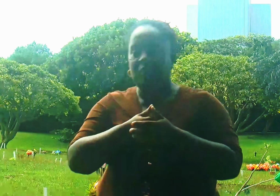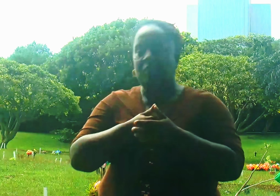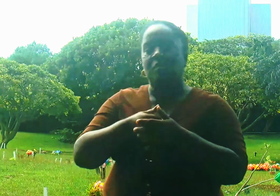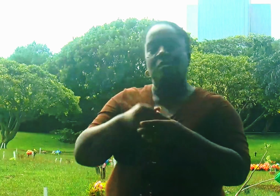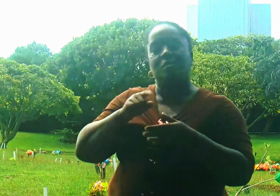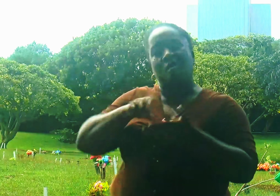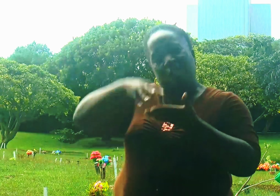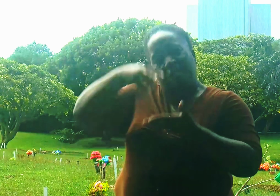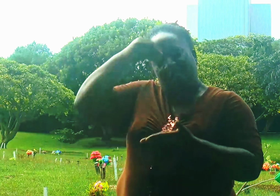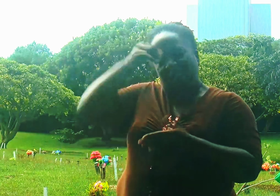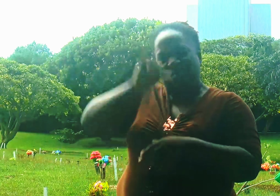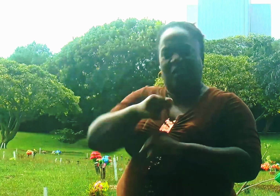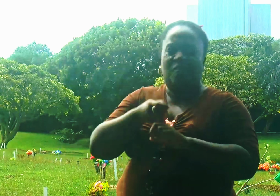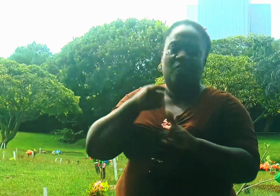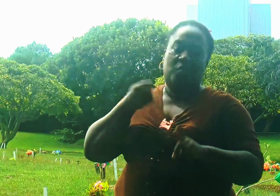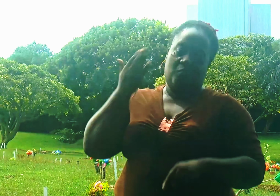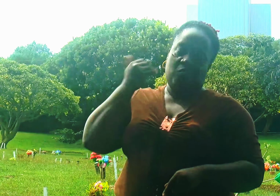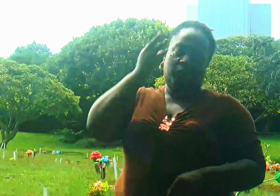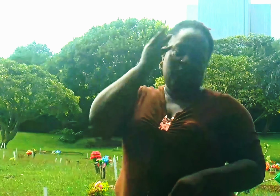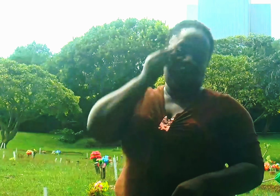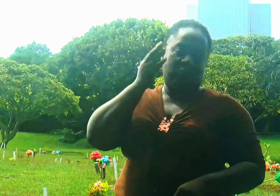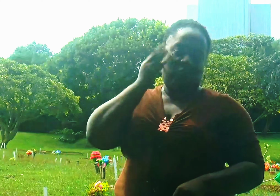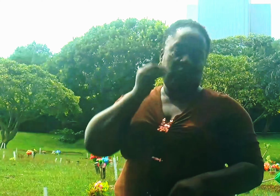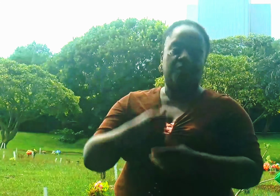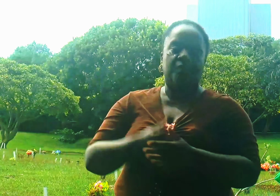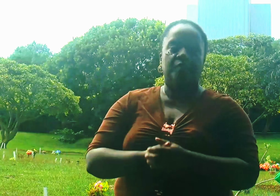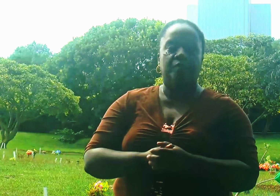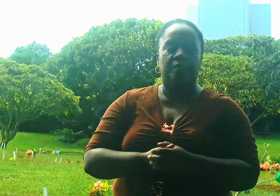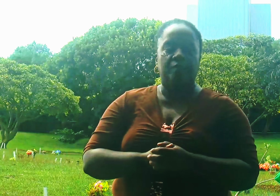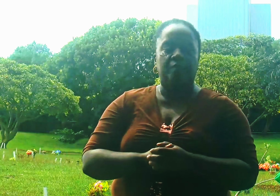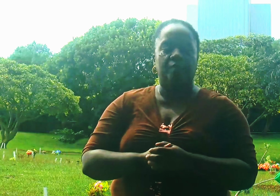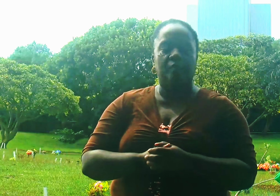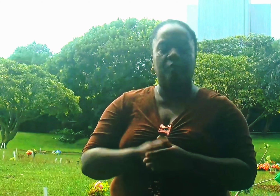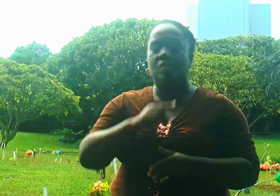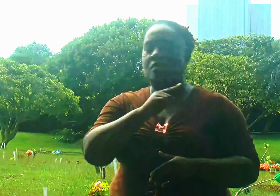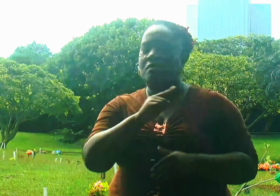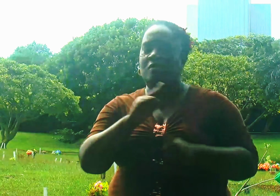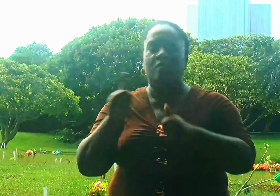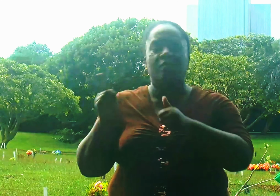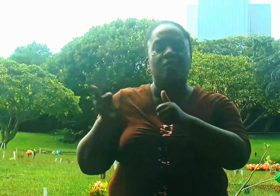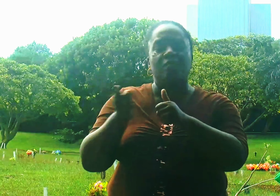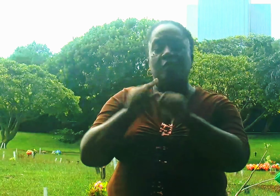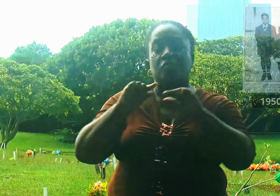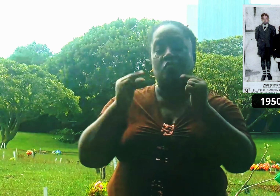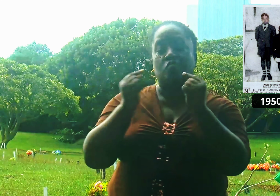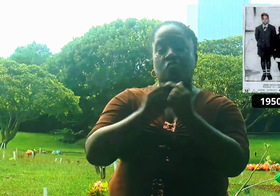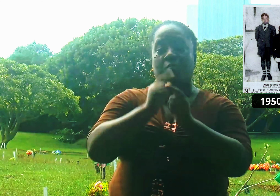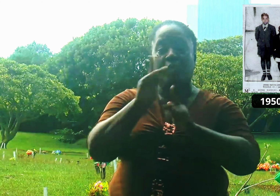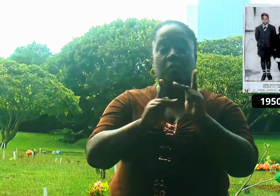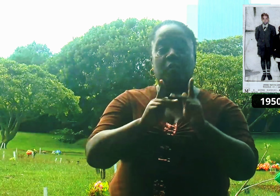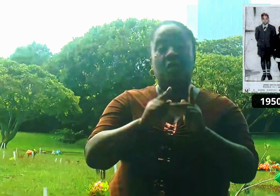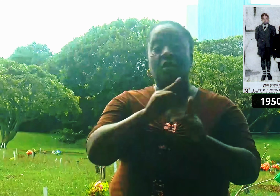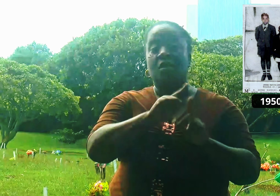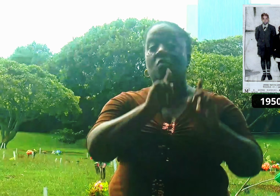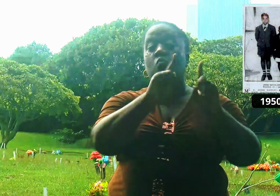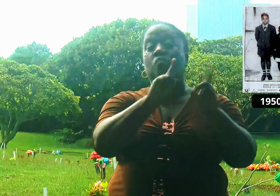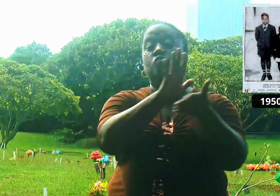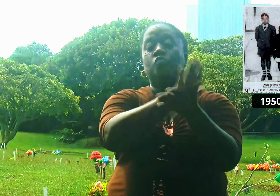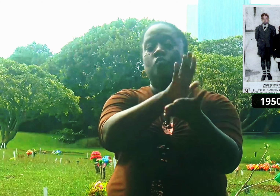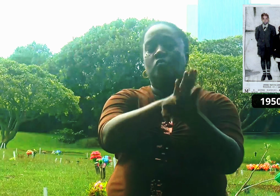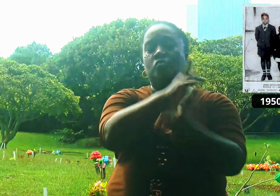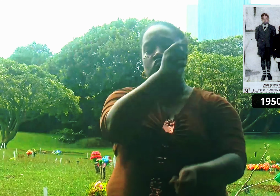from previous experiences. He was one of the first group of people to be sent to the deaf and dumb school in